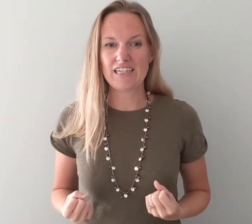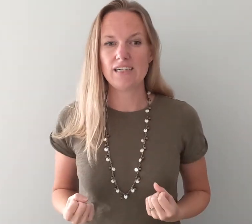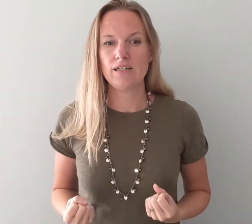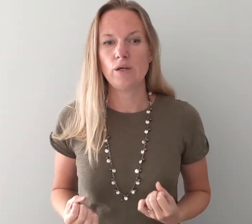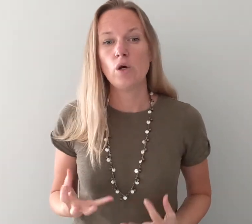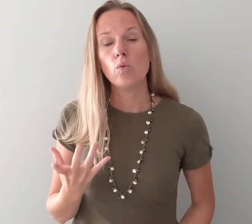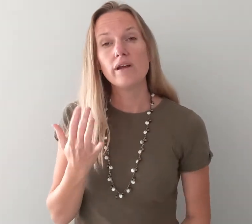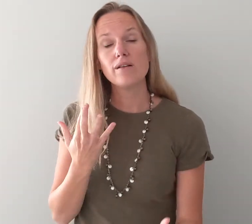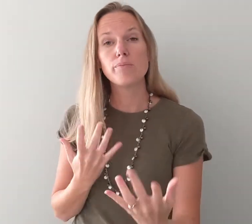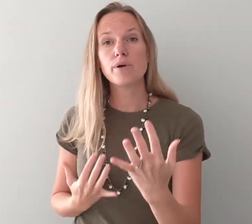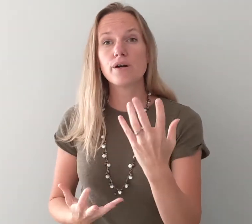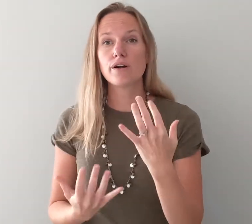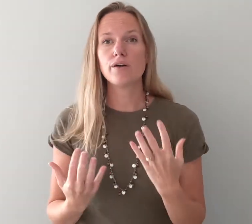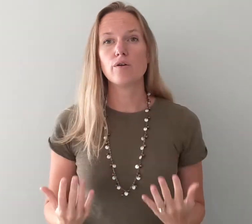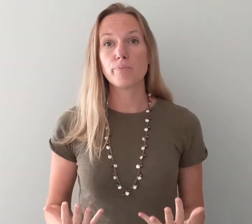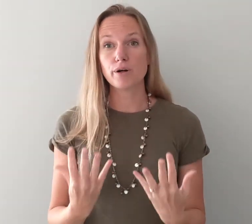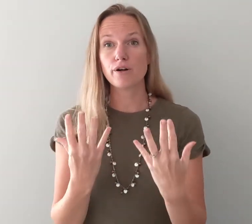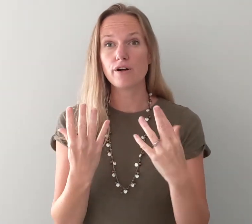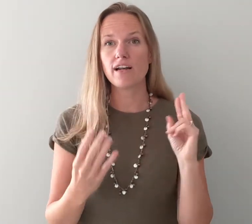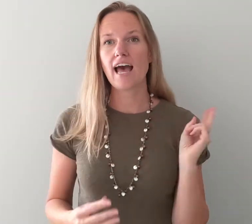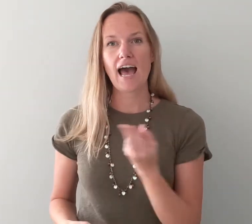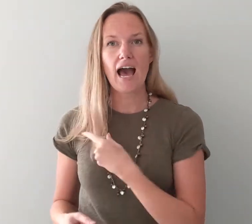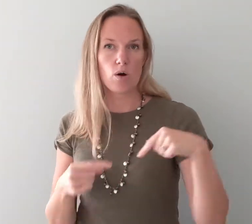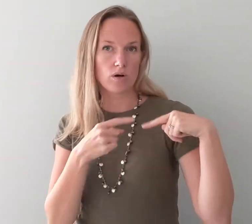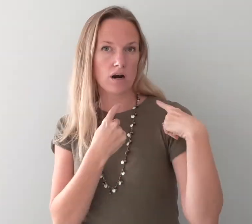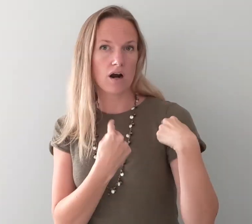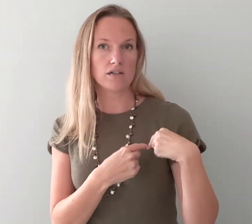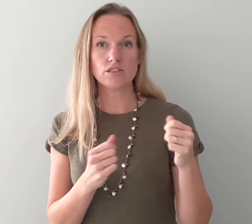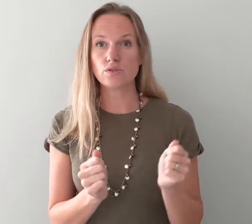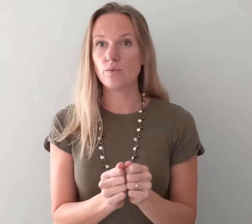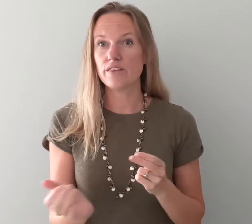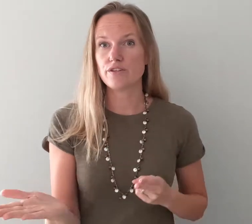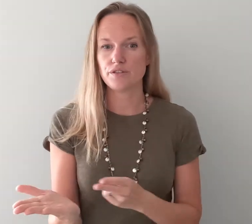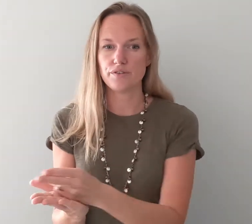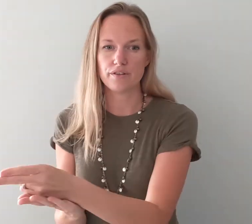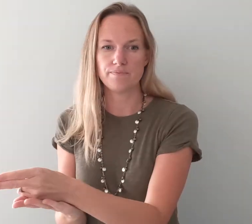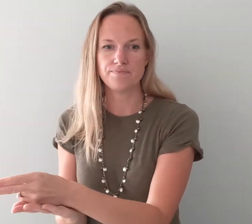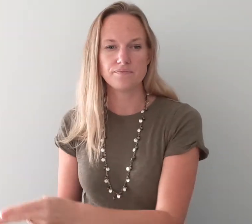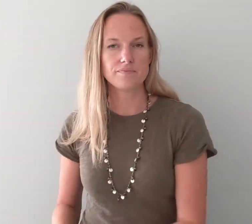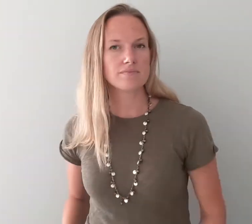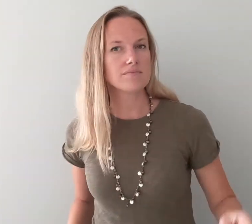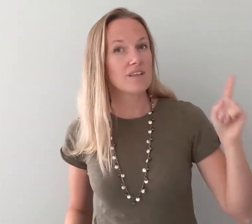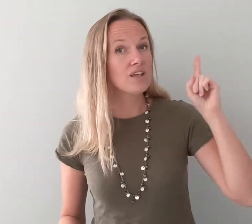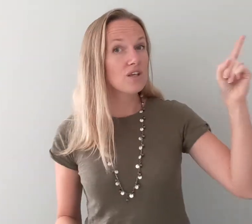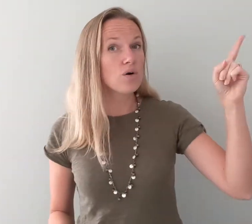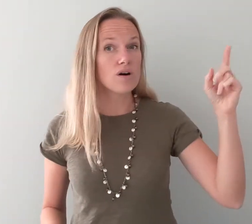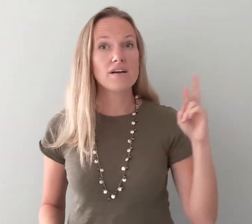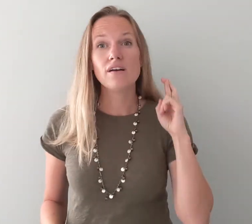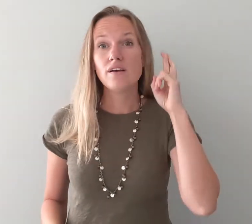desire will burn our hearts with truth. You're